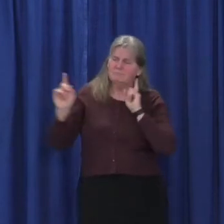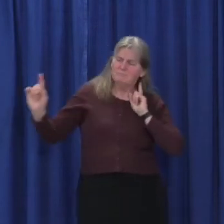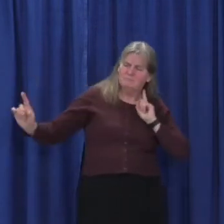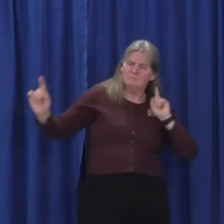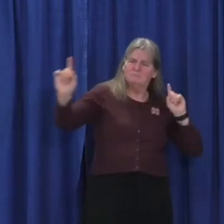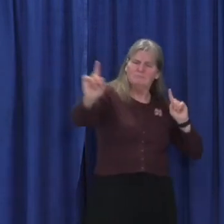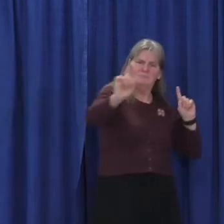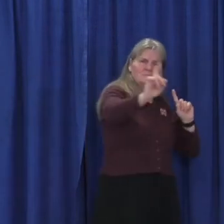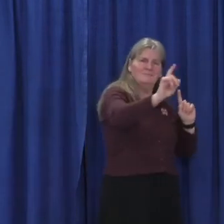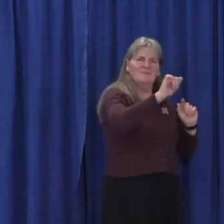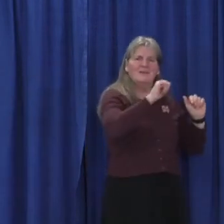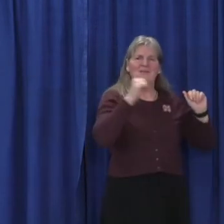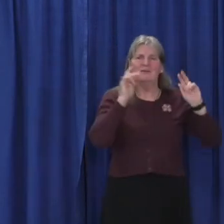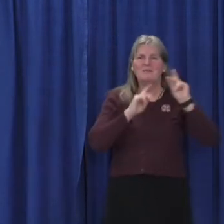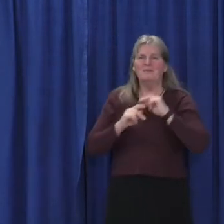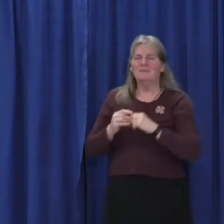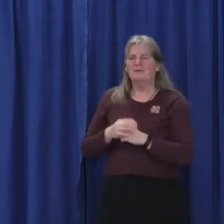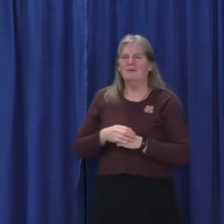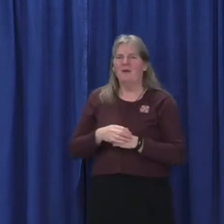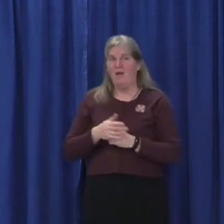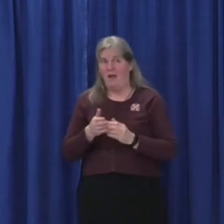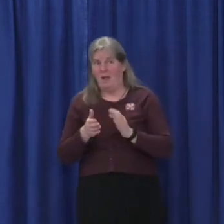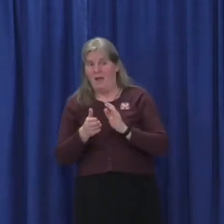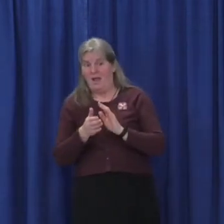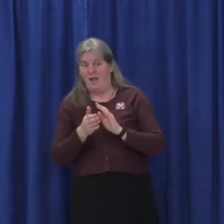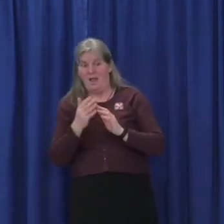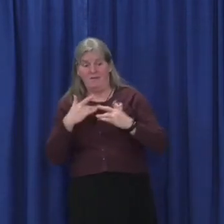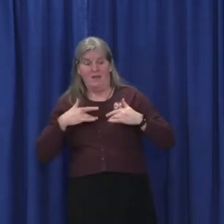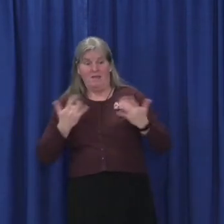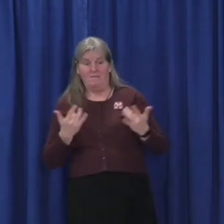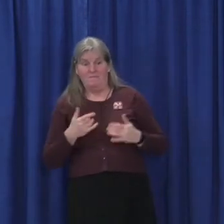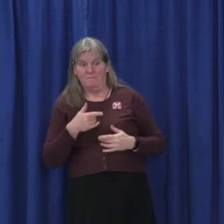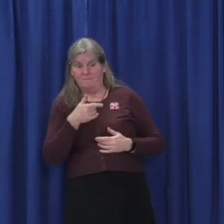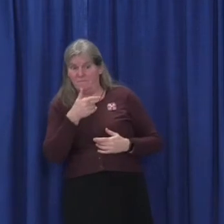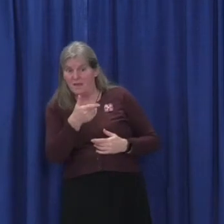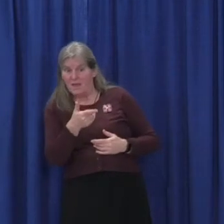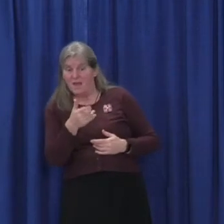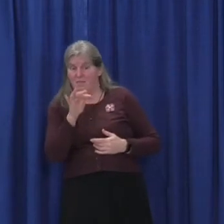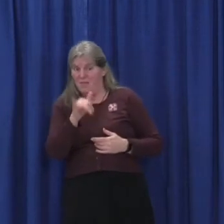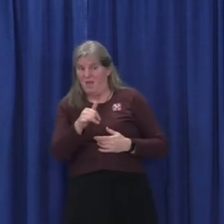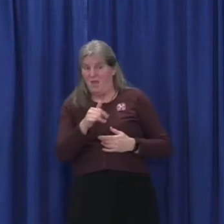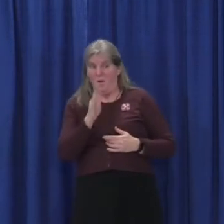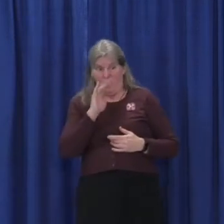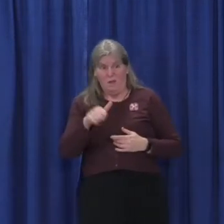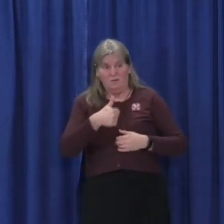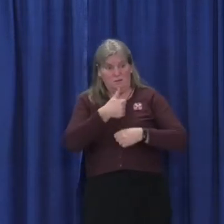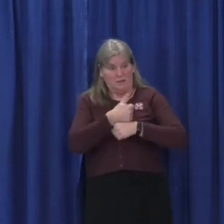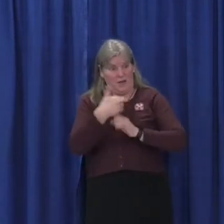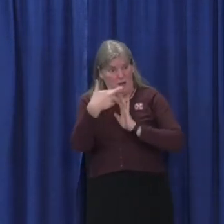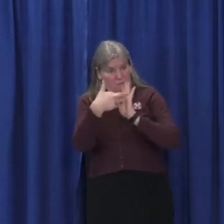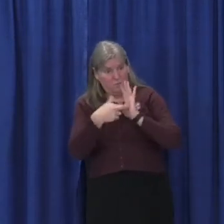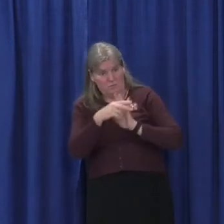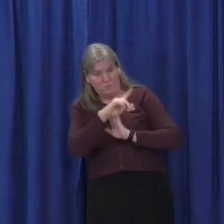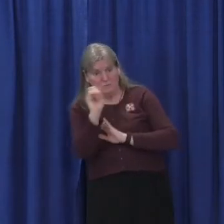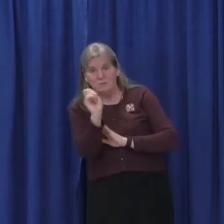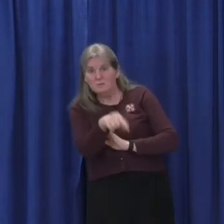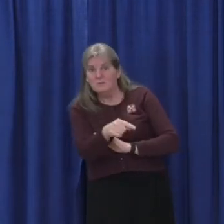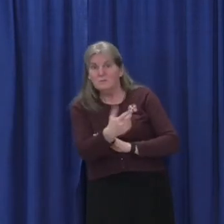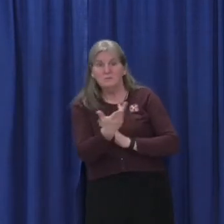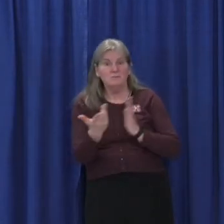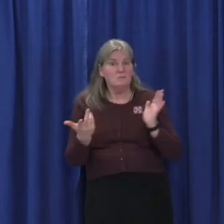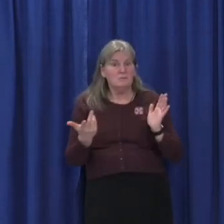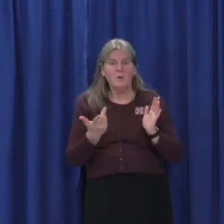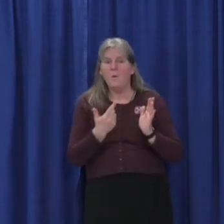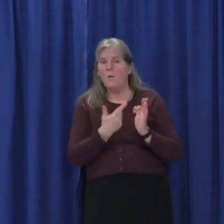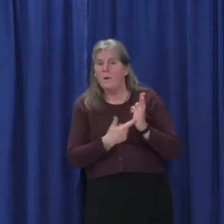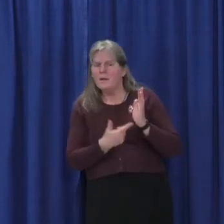distance. You might want to ask the host ahead of time about which public health measures will be in place. You might want to get a sense of what